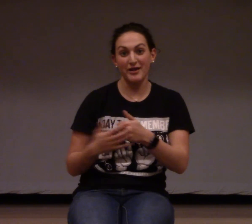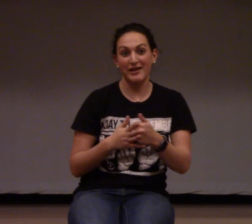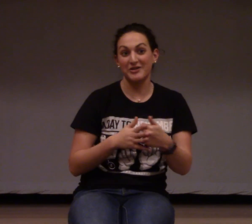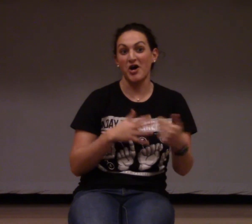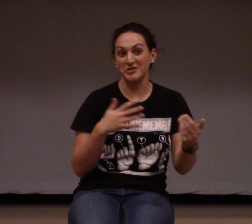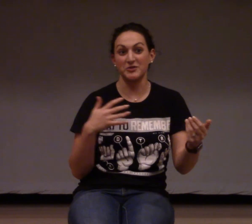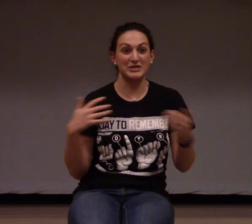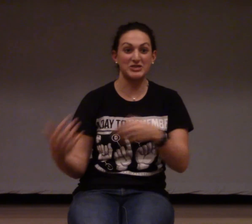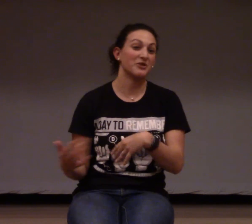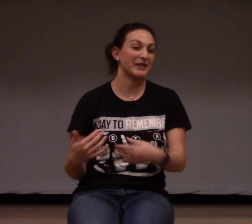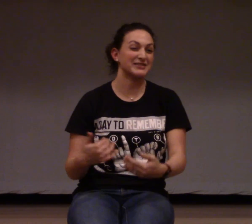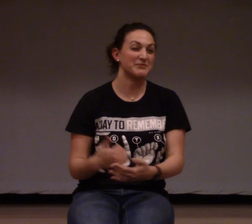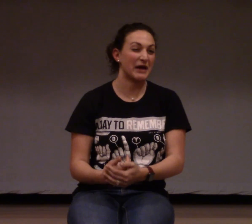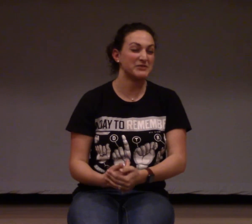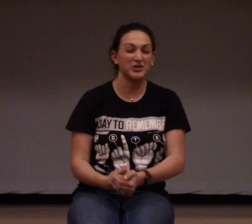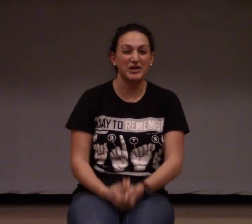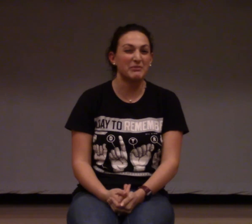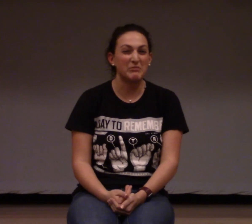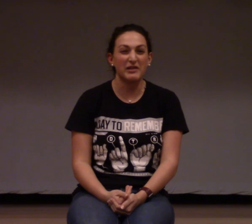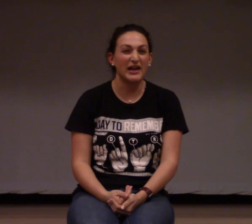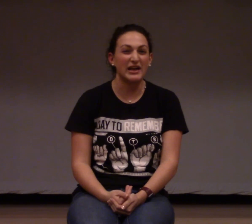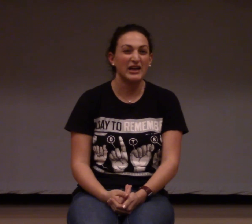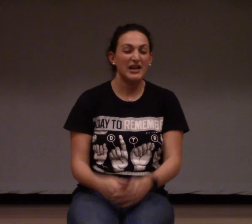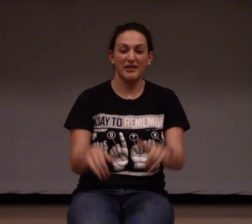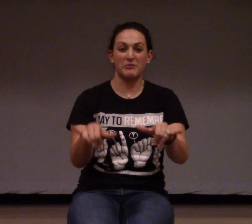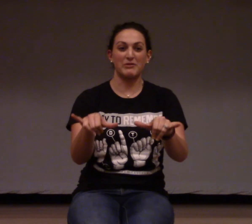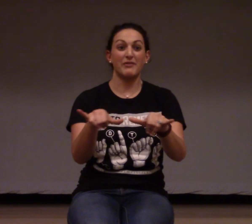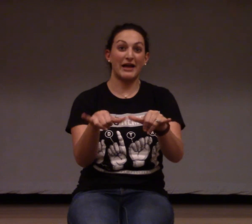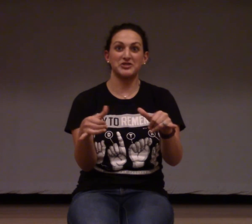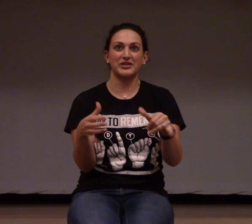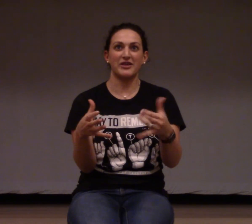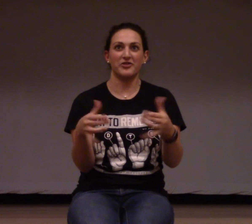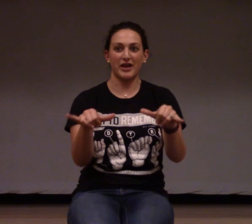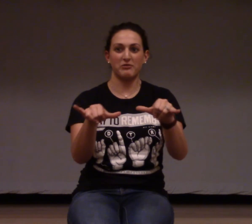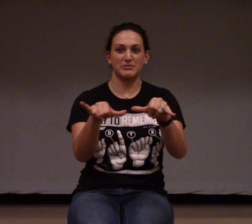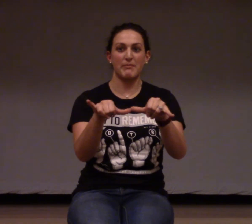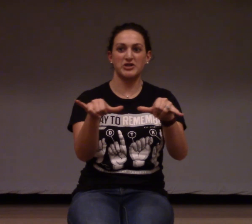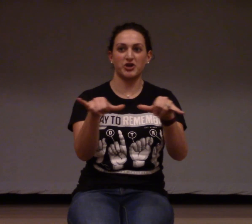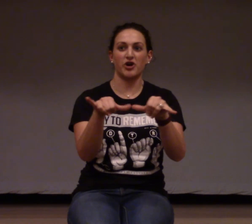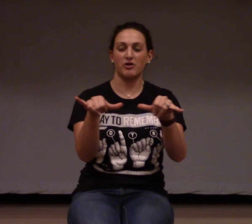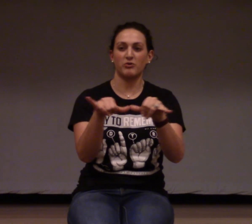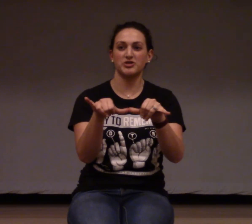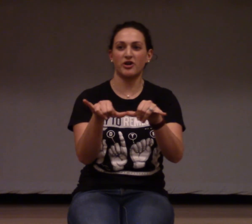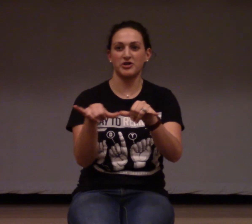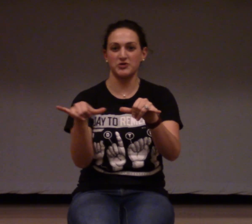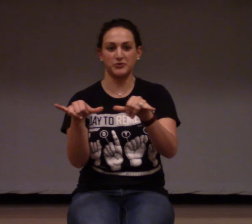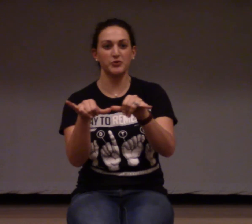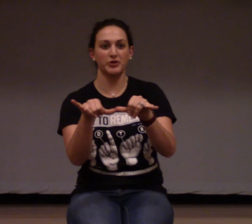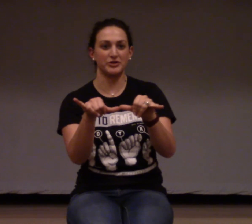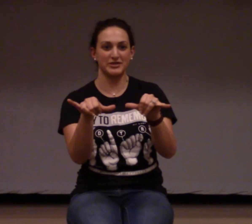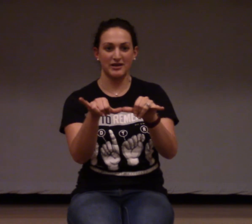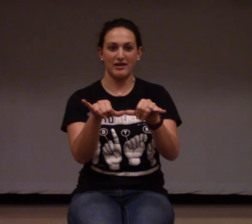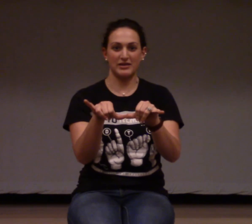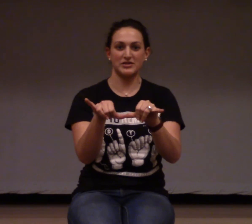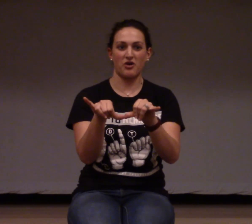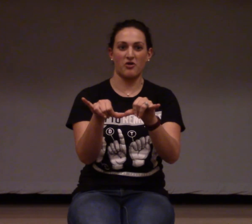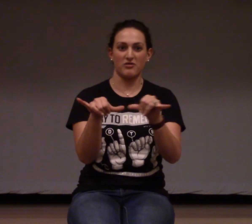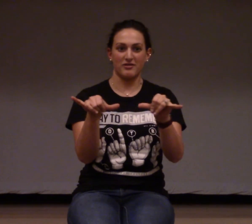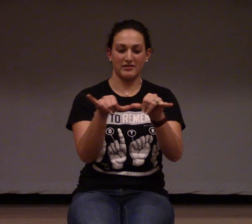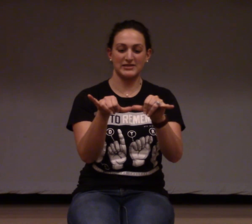and also teach him. Like sometimes he'll look at me and be like actually the other day it was measure. We're starting to use rulers. And so this is the